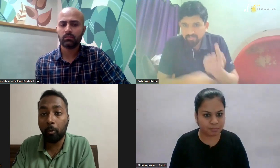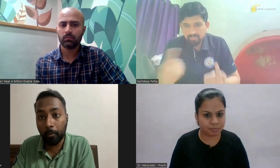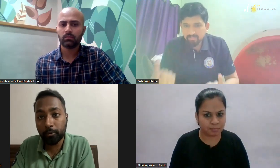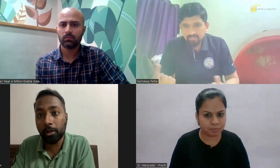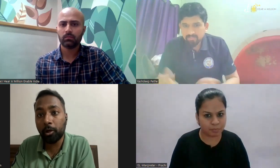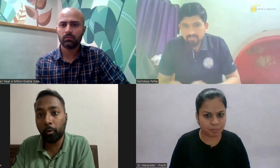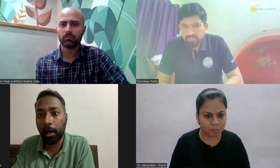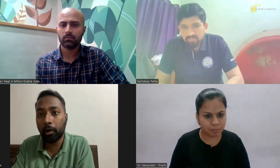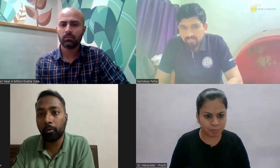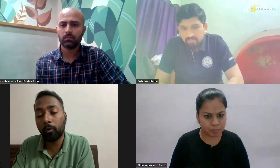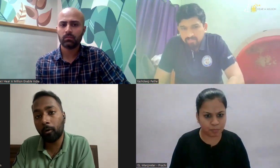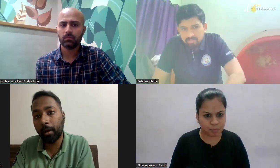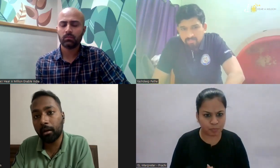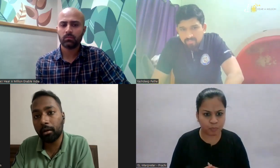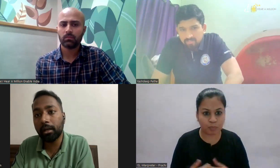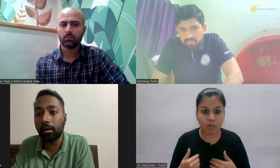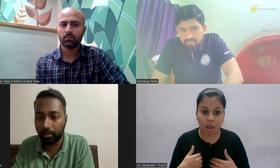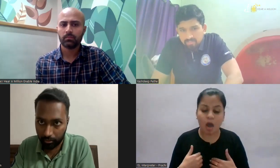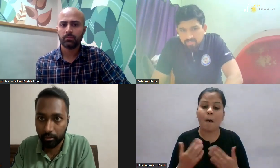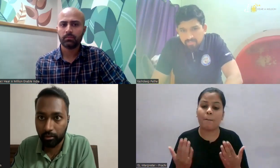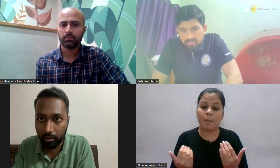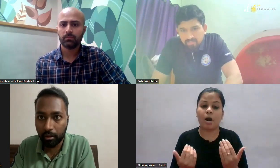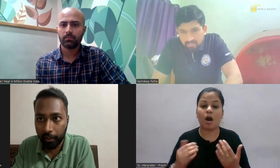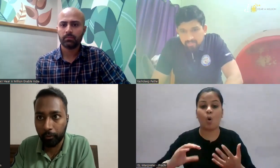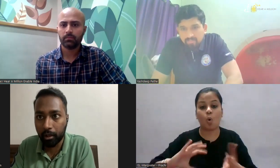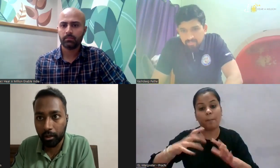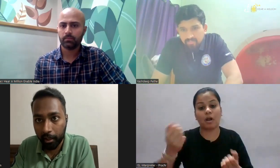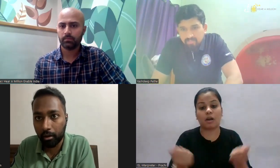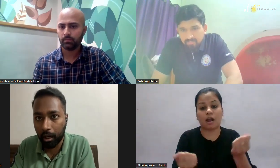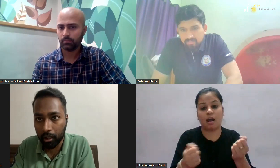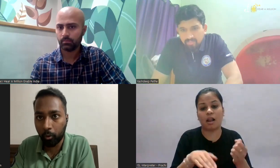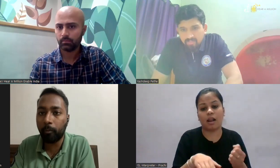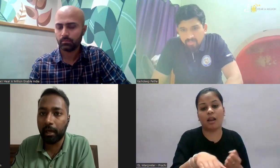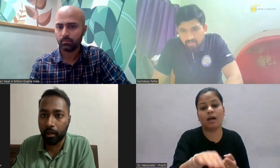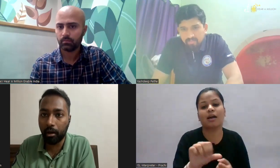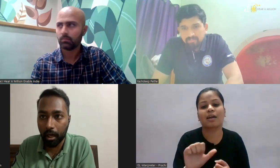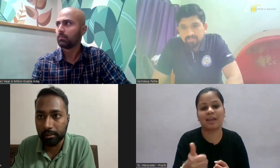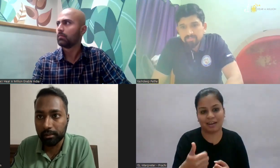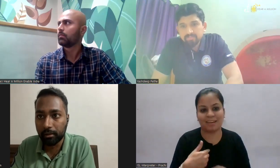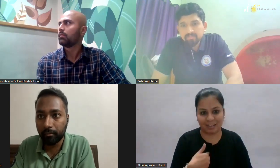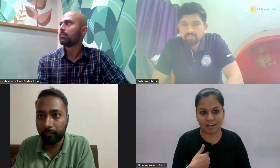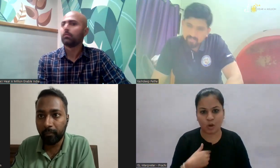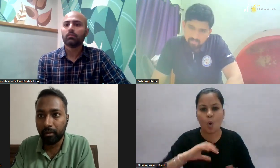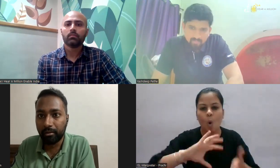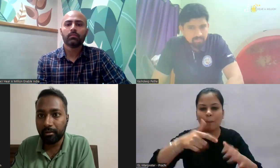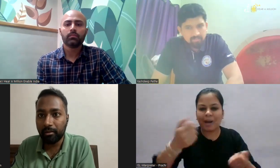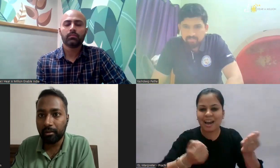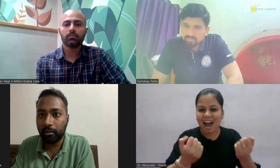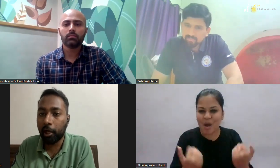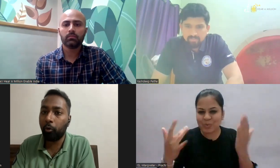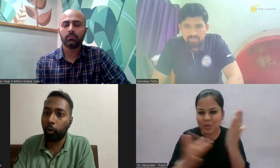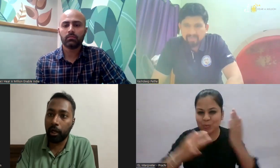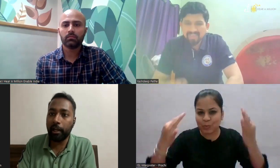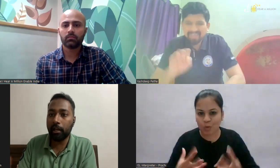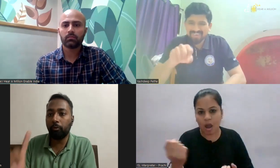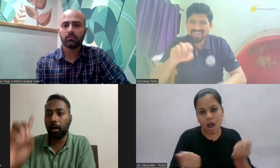they have option to drive automatically driven gear car, automatic cars